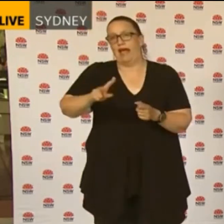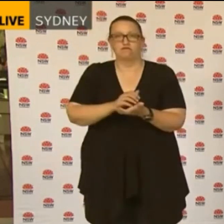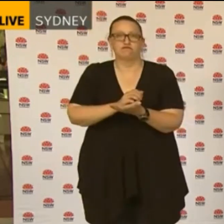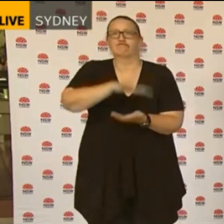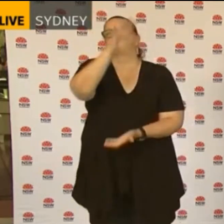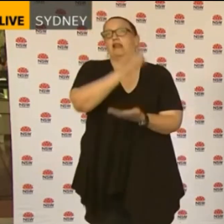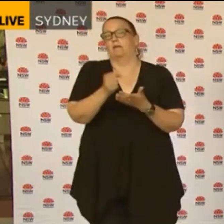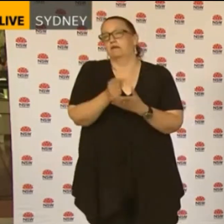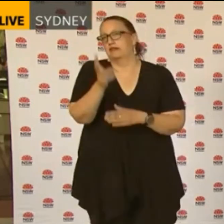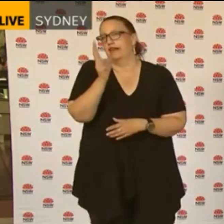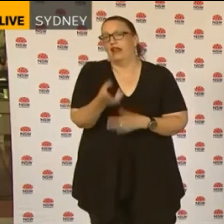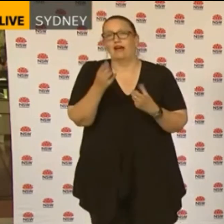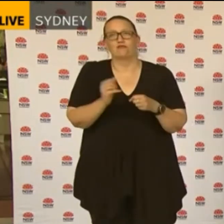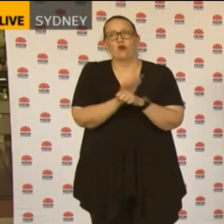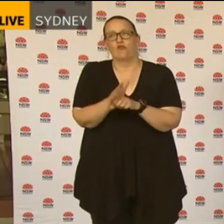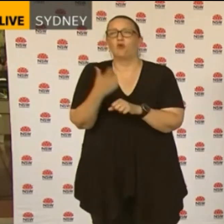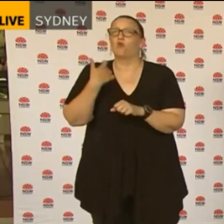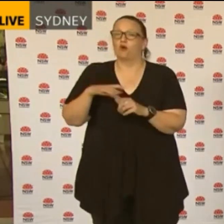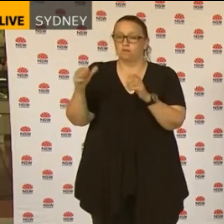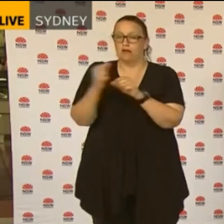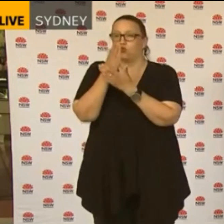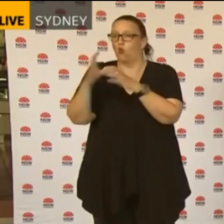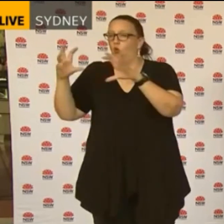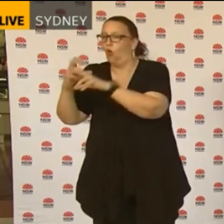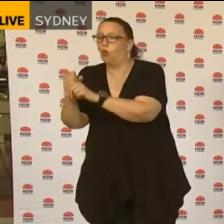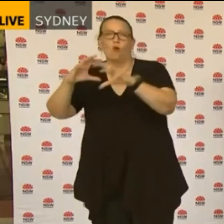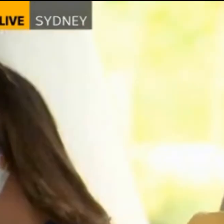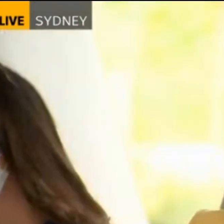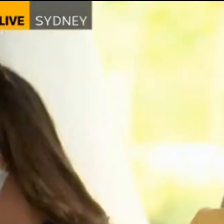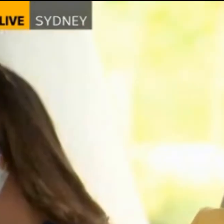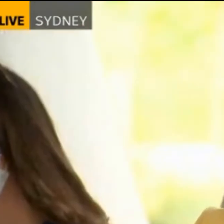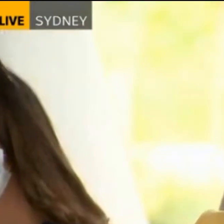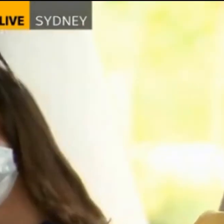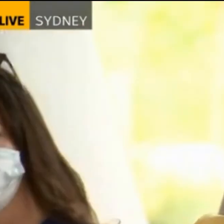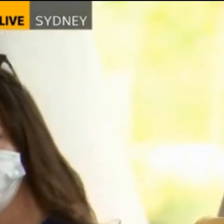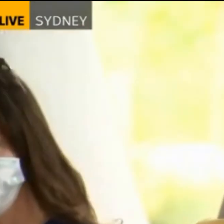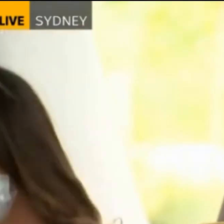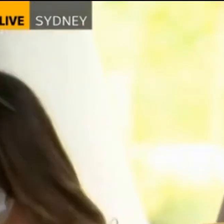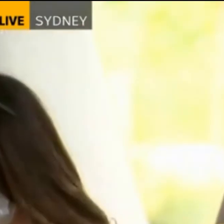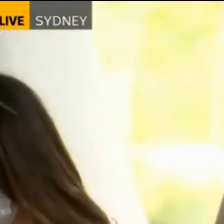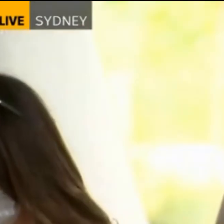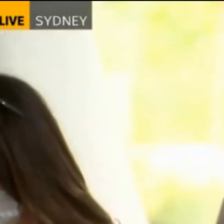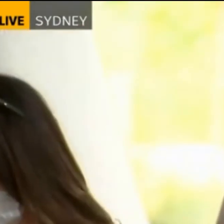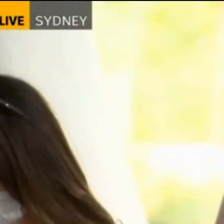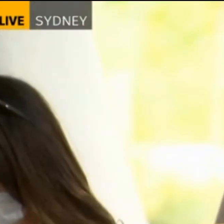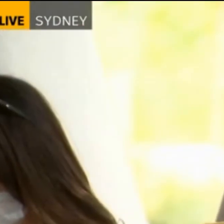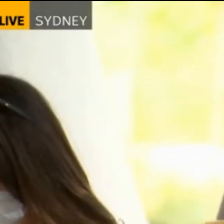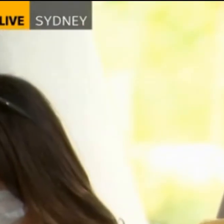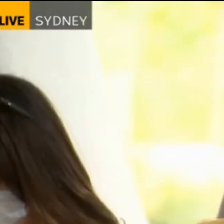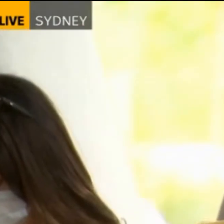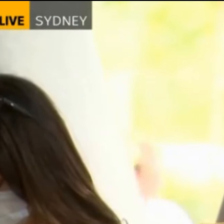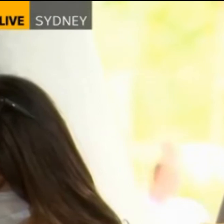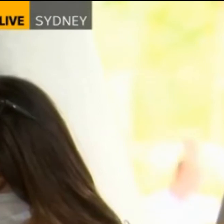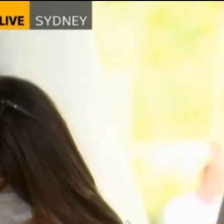we've really clamped down on all those undetected strains. We didn't hear from you yesterday, but there was a proposal from